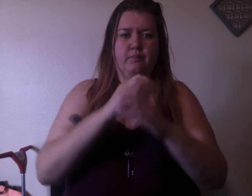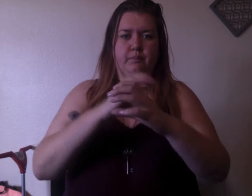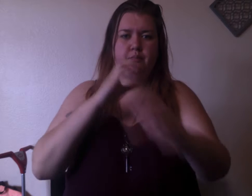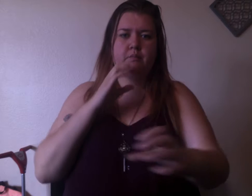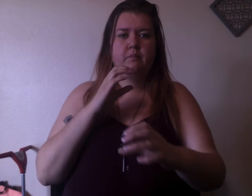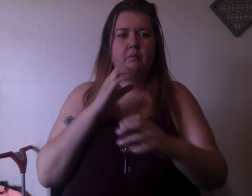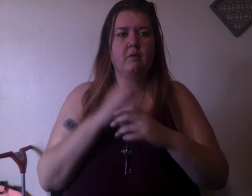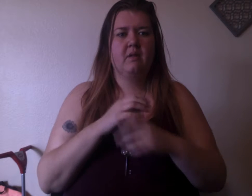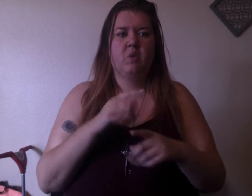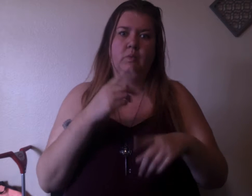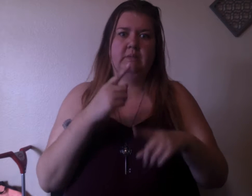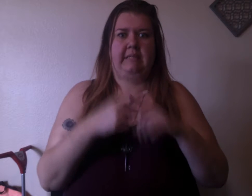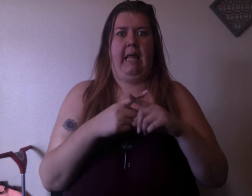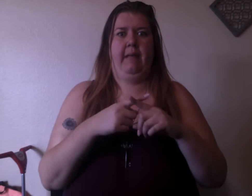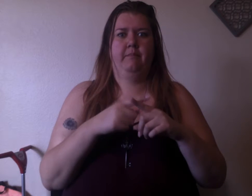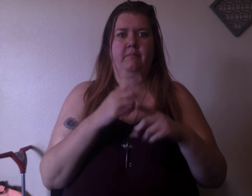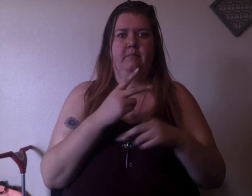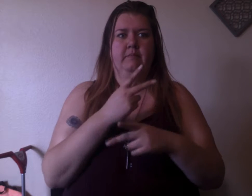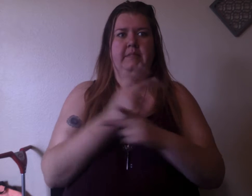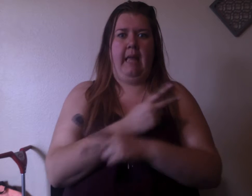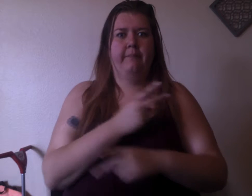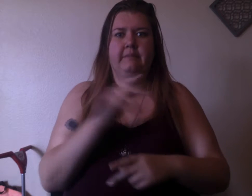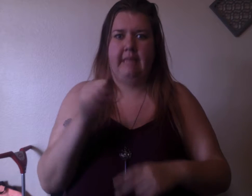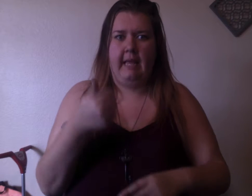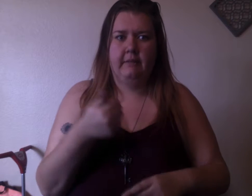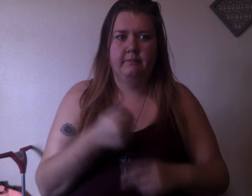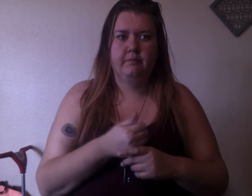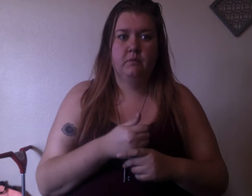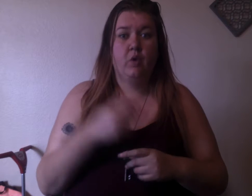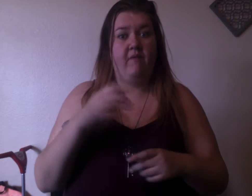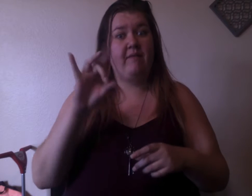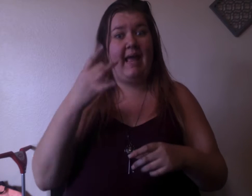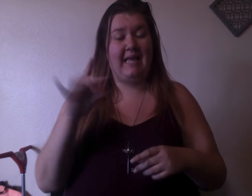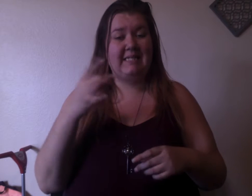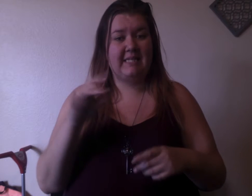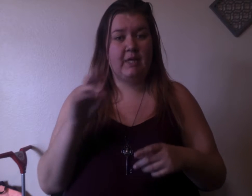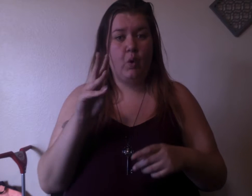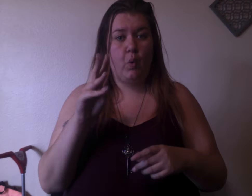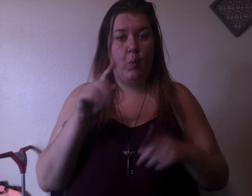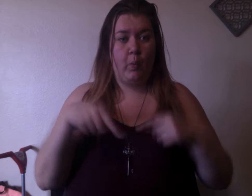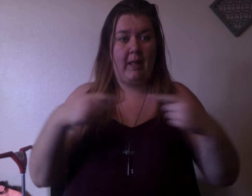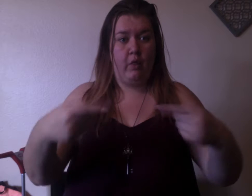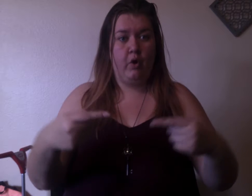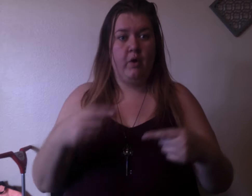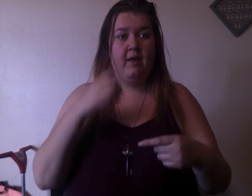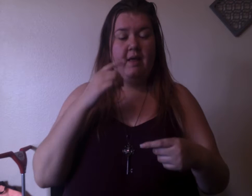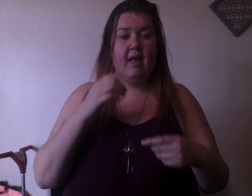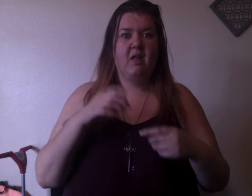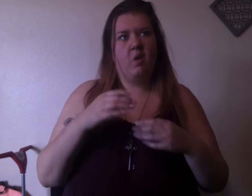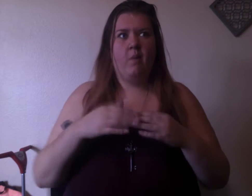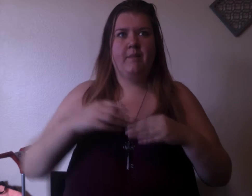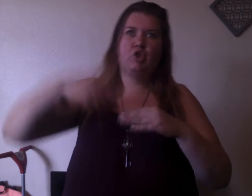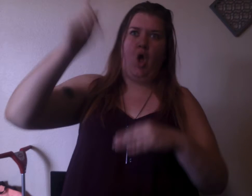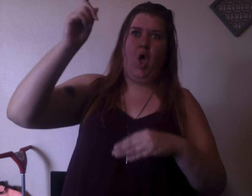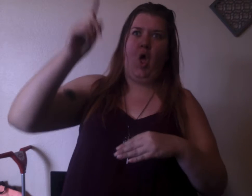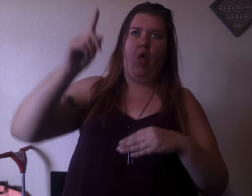times 10. Now, if you were to put an 18-wheeler on, if you were to make it tall as opposed to long, somehow stand it up, and